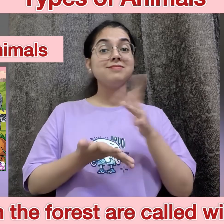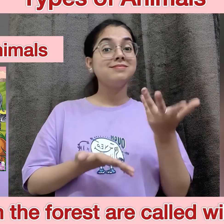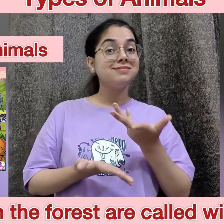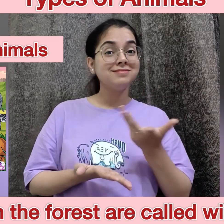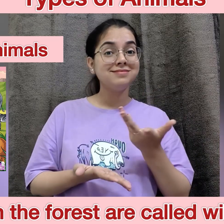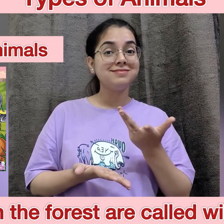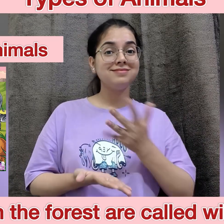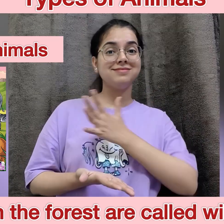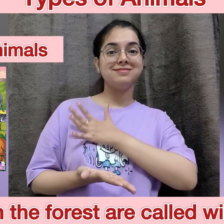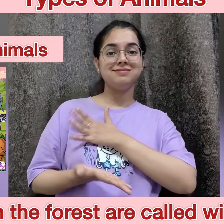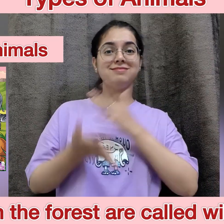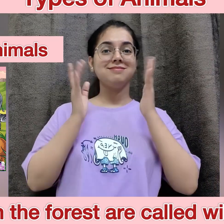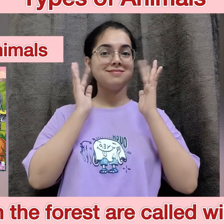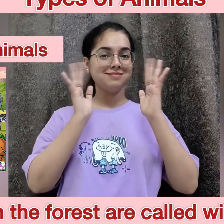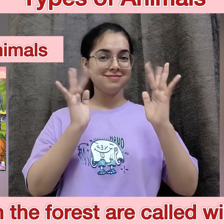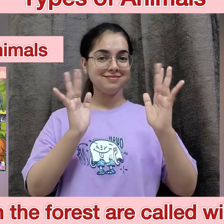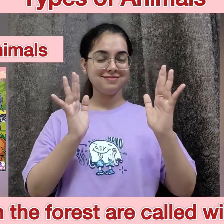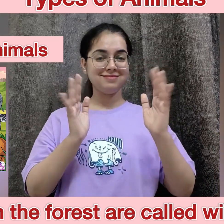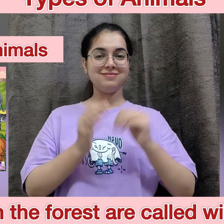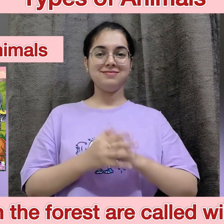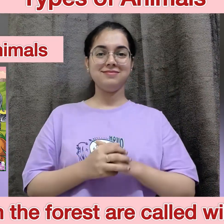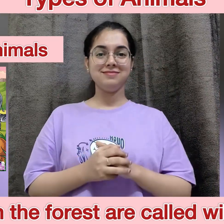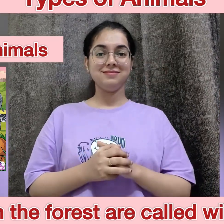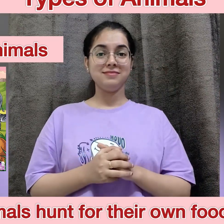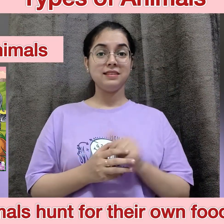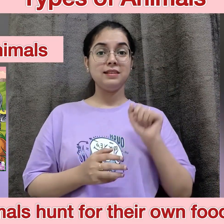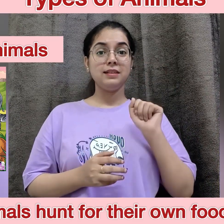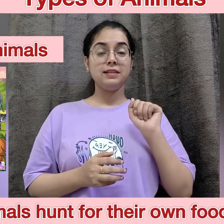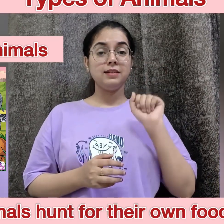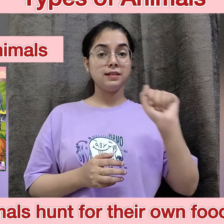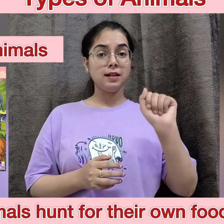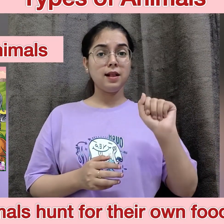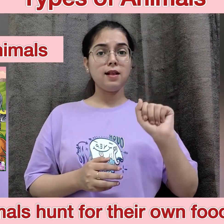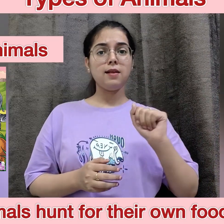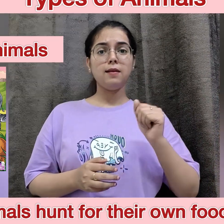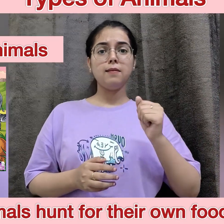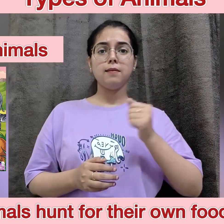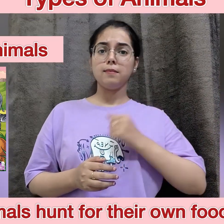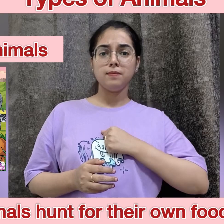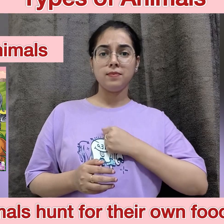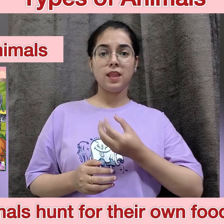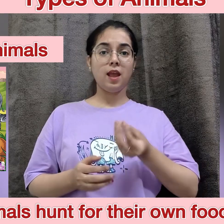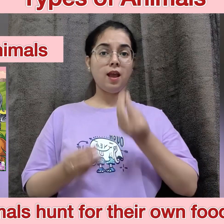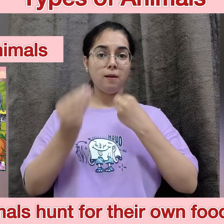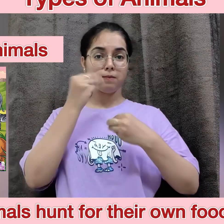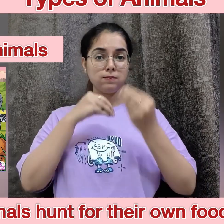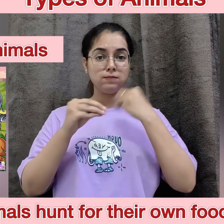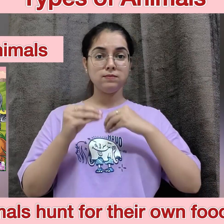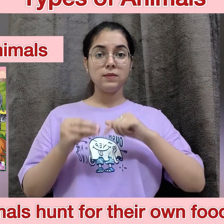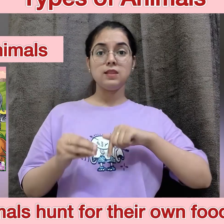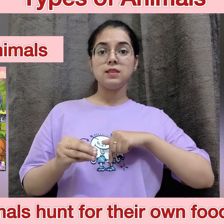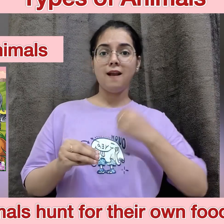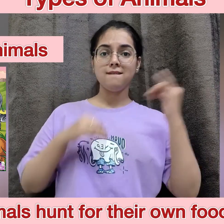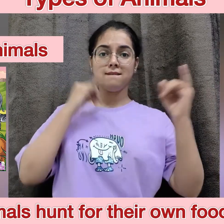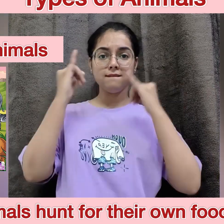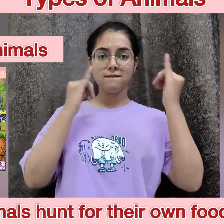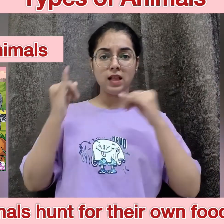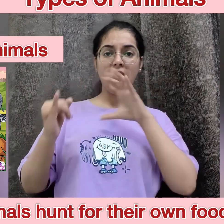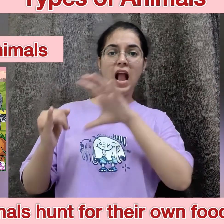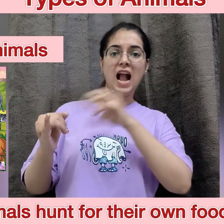and live in the forest are called wild animals. These animals hunt for their own